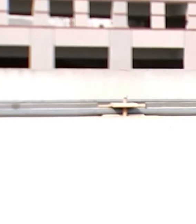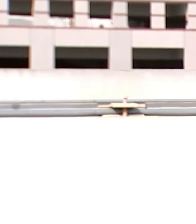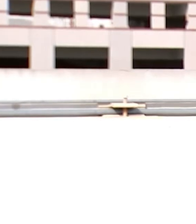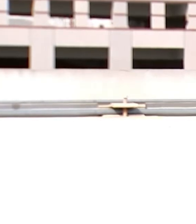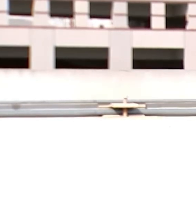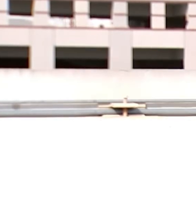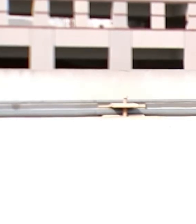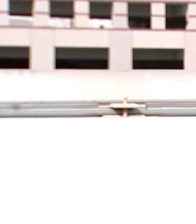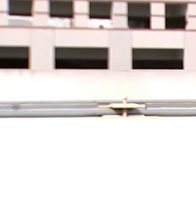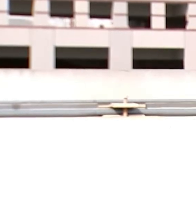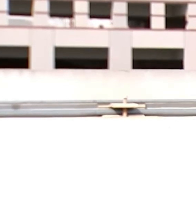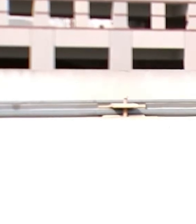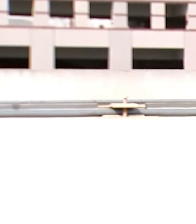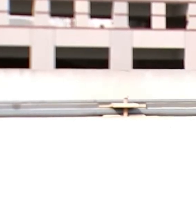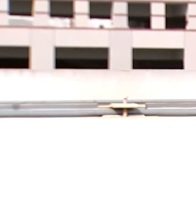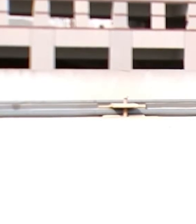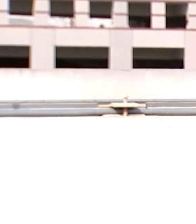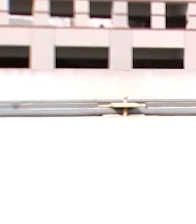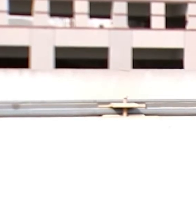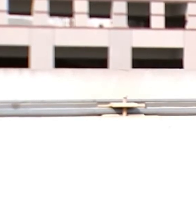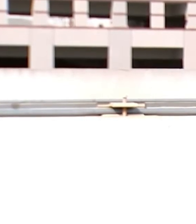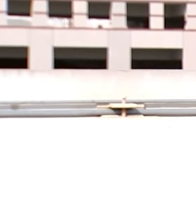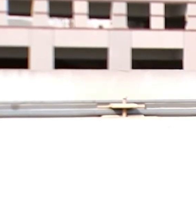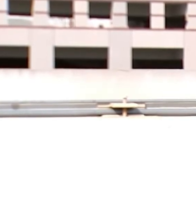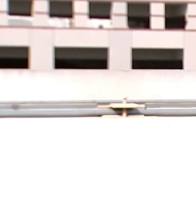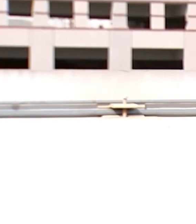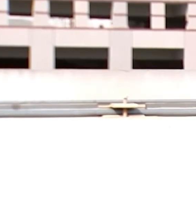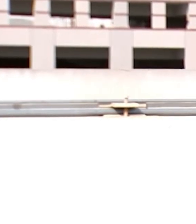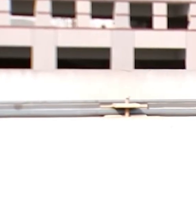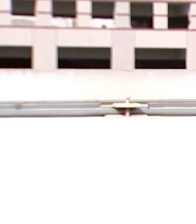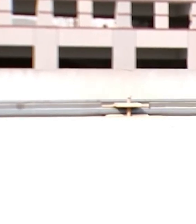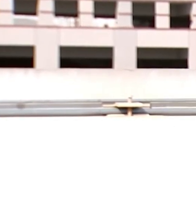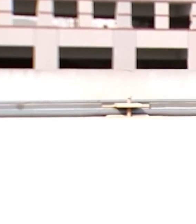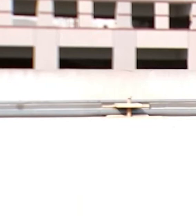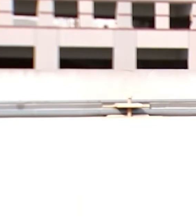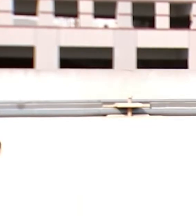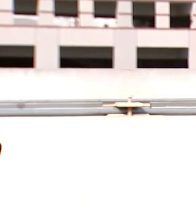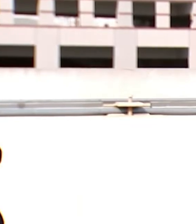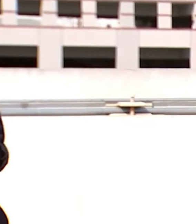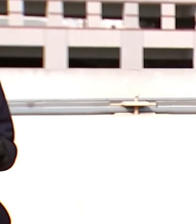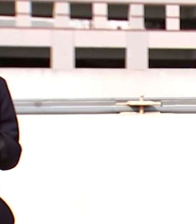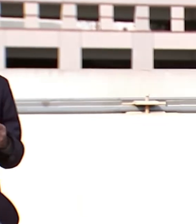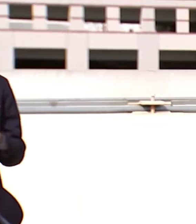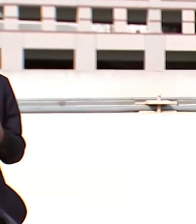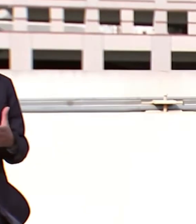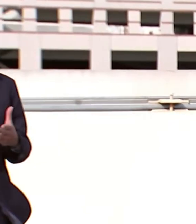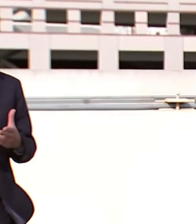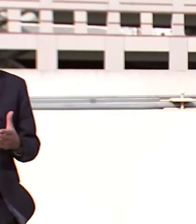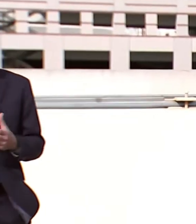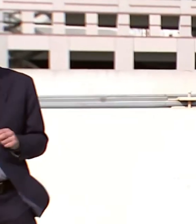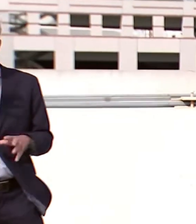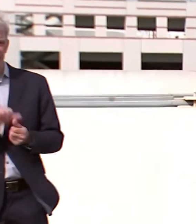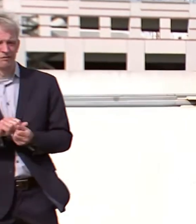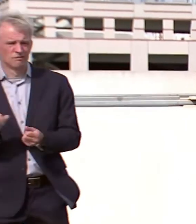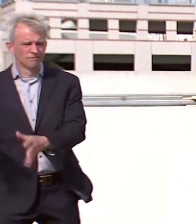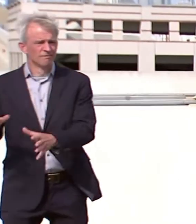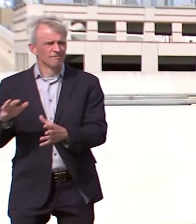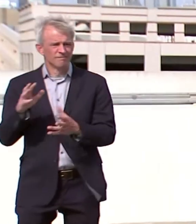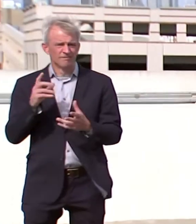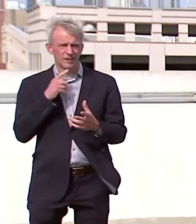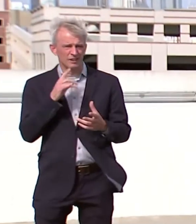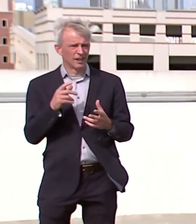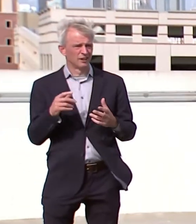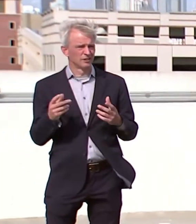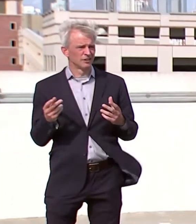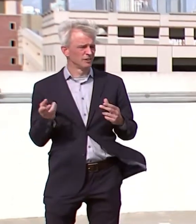controller's report. Can you respond to the report that says that illegal dumping in Los Angeles is getting worse, contributing to urban blight and health risks? Yeah, sure. You